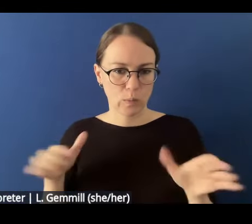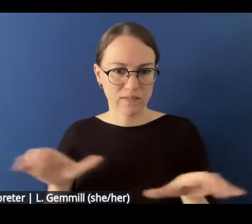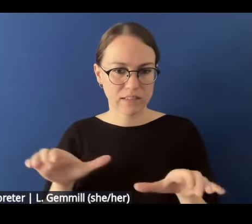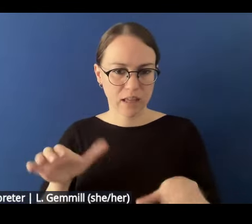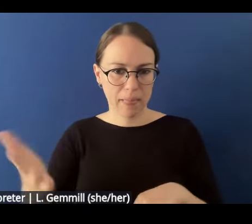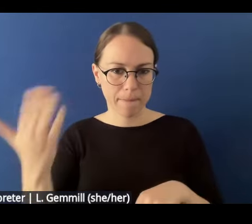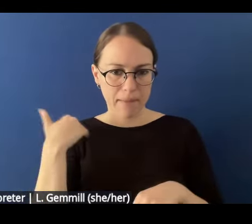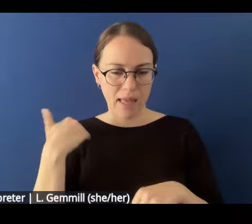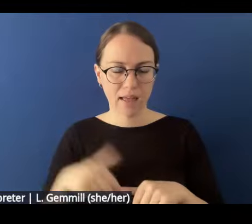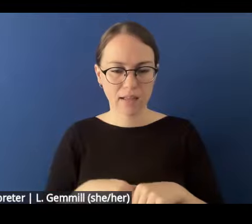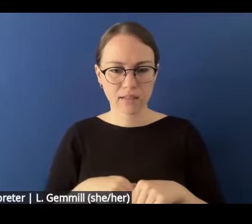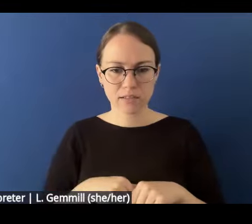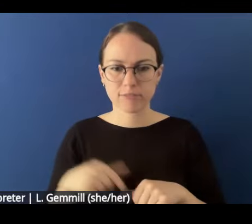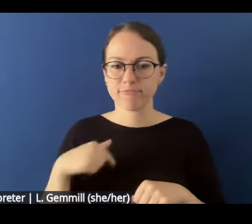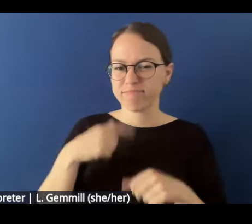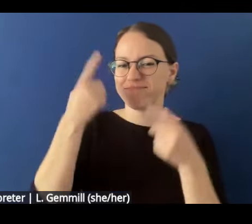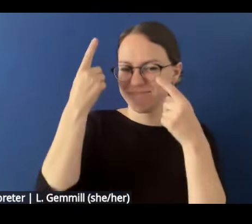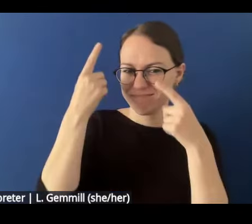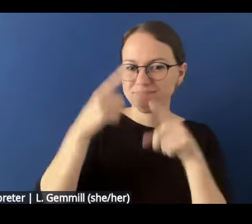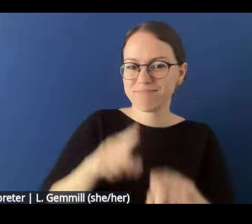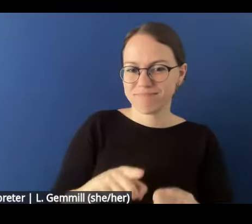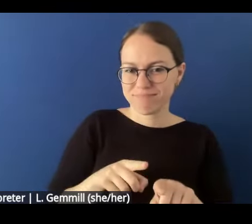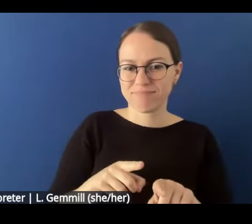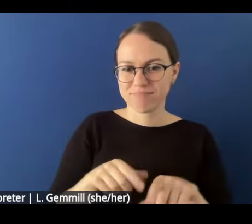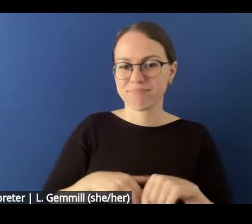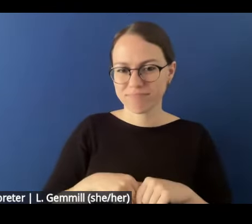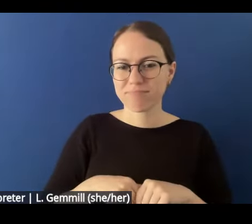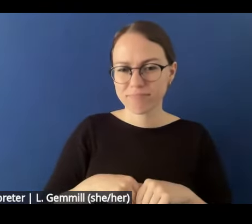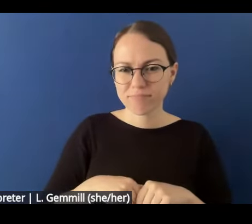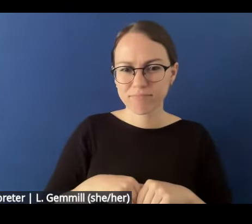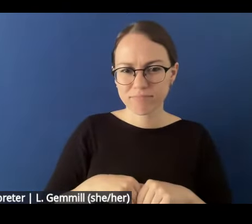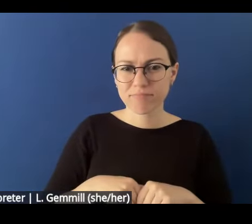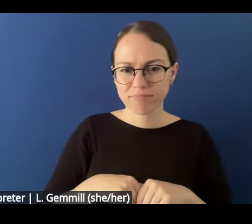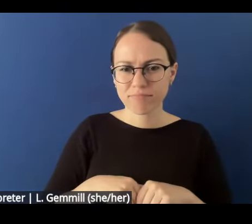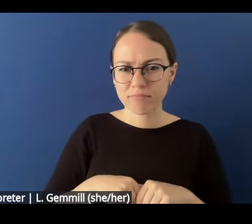this is truly one of those, the less said, the less amended. Yeah. Yeah.